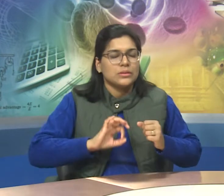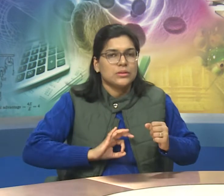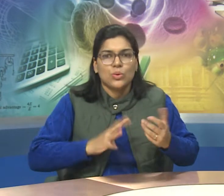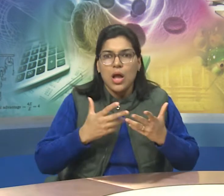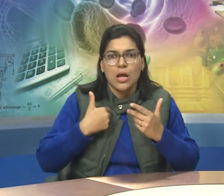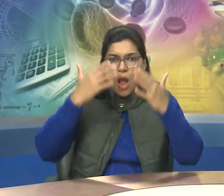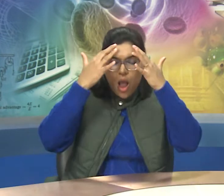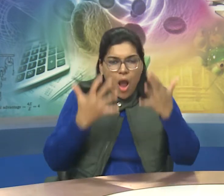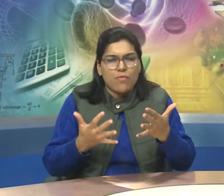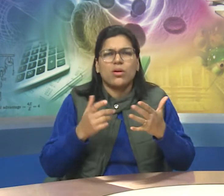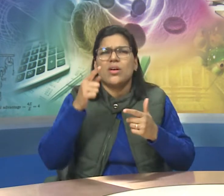within one's capacity